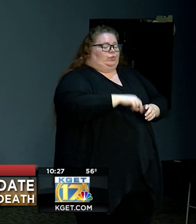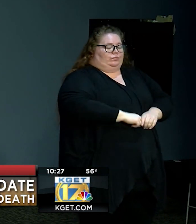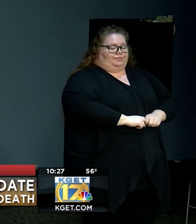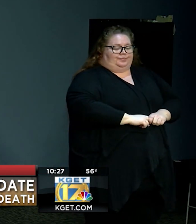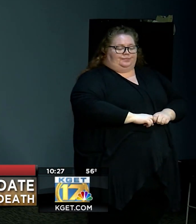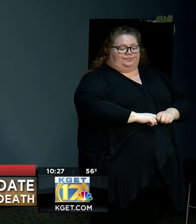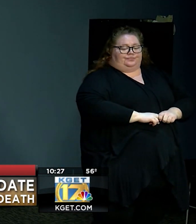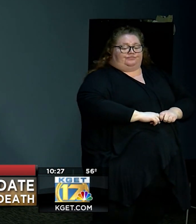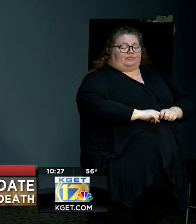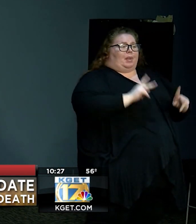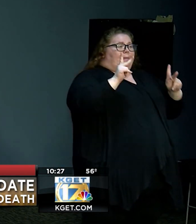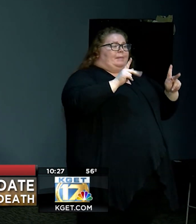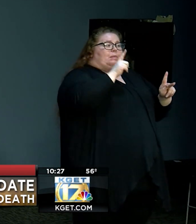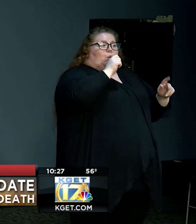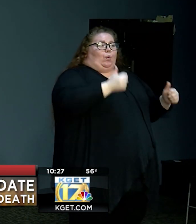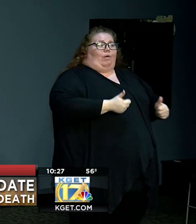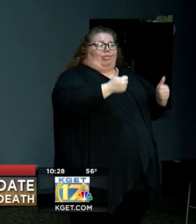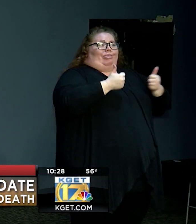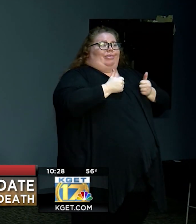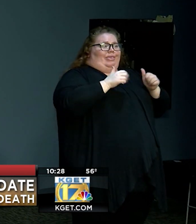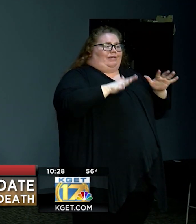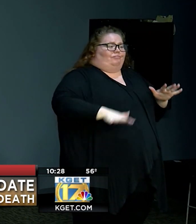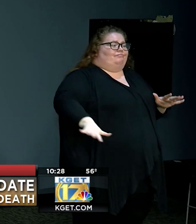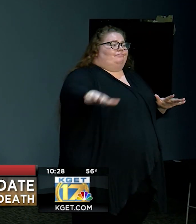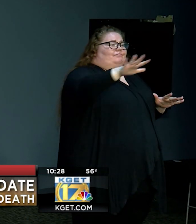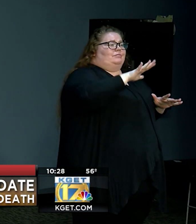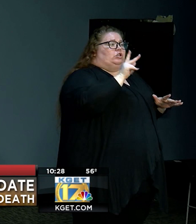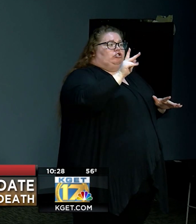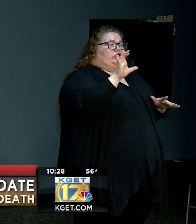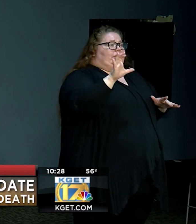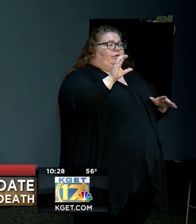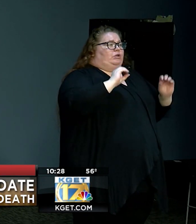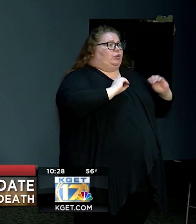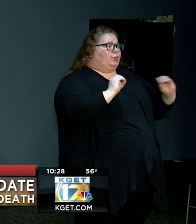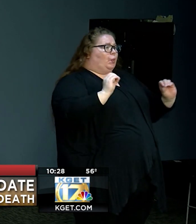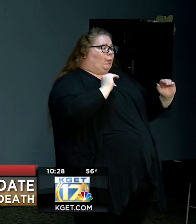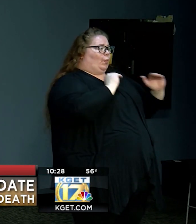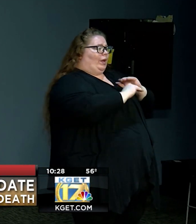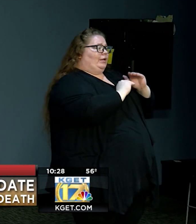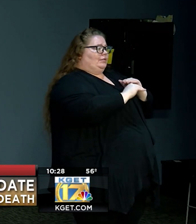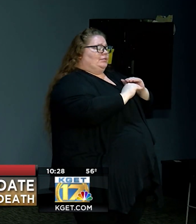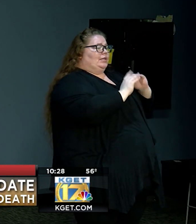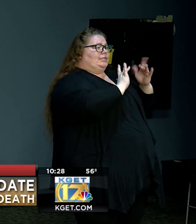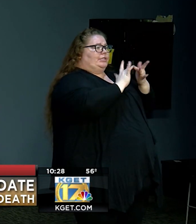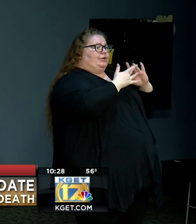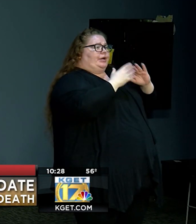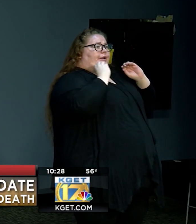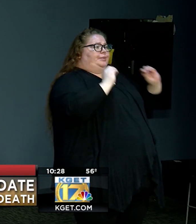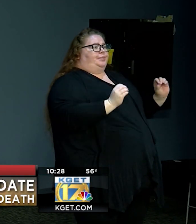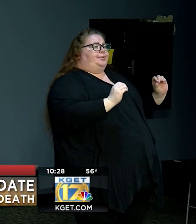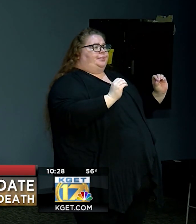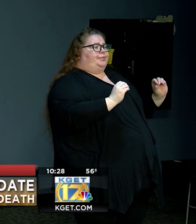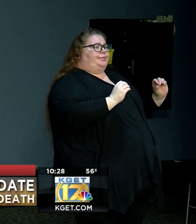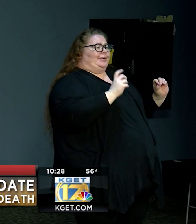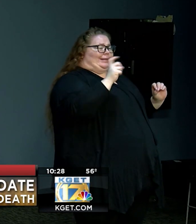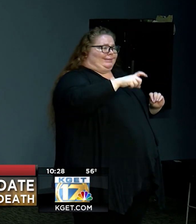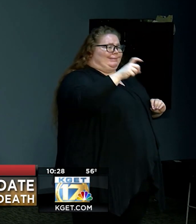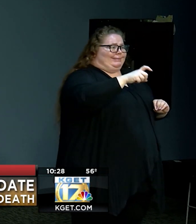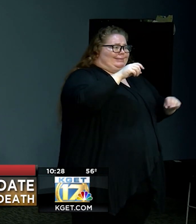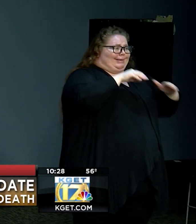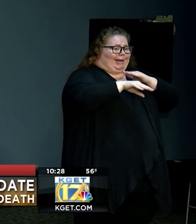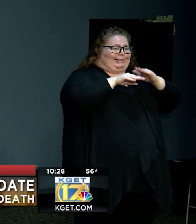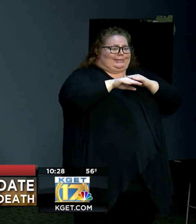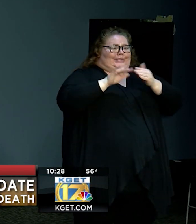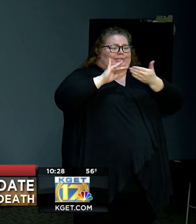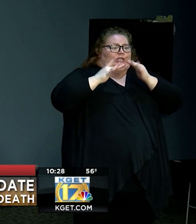Residents throughout the county who do not have access to the internet, if you need access to the internet during